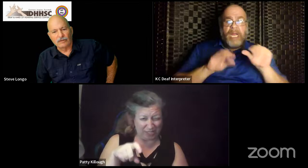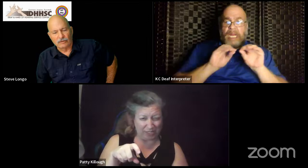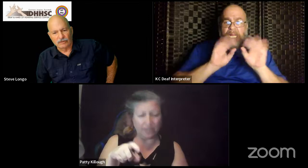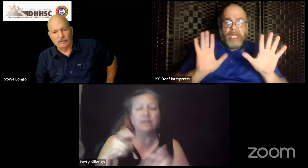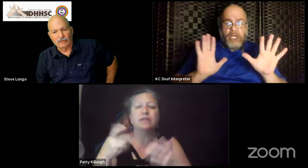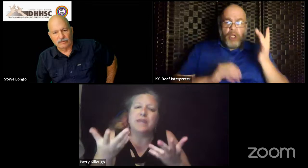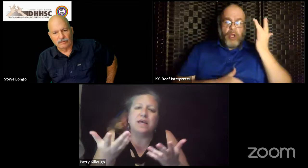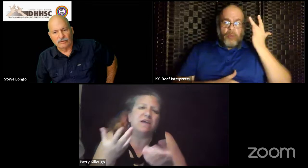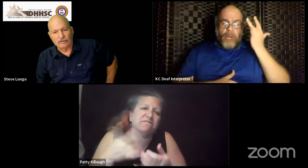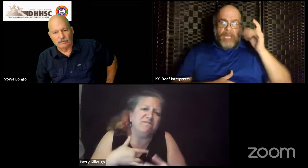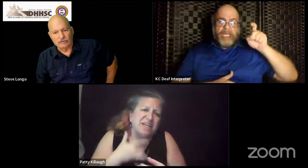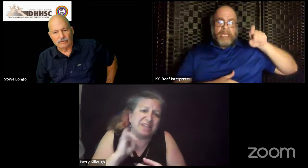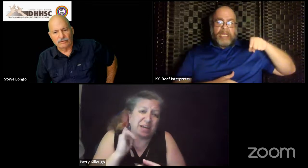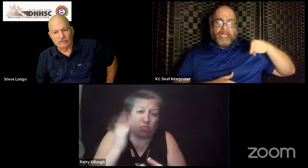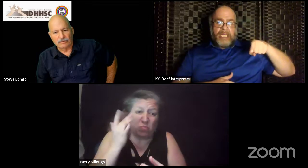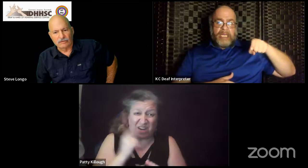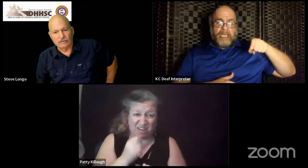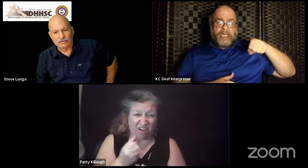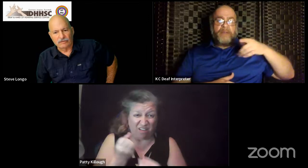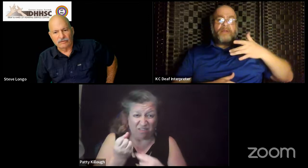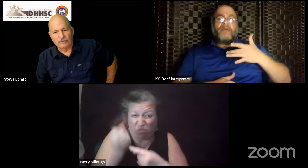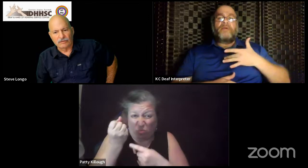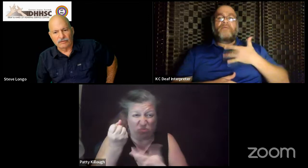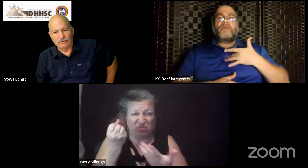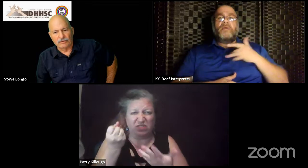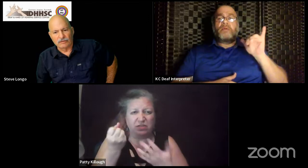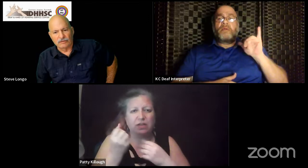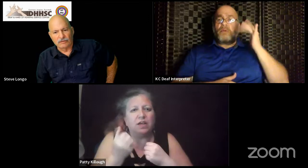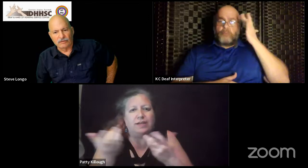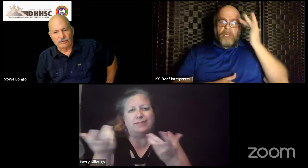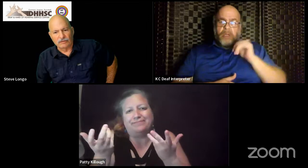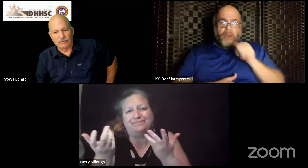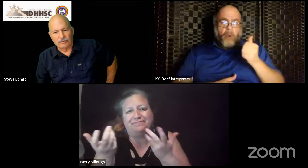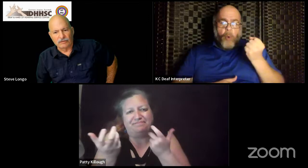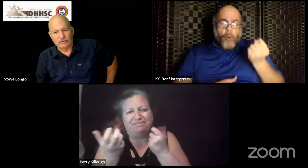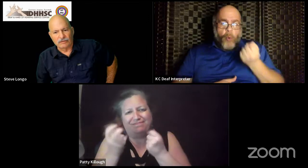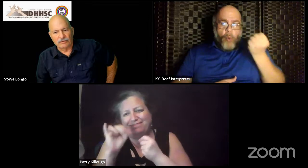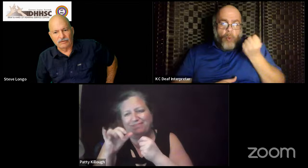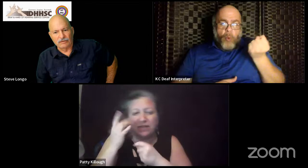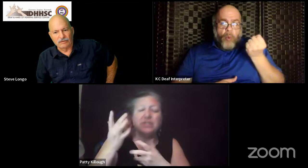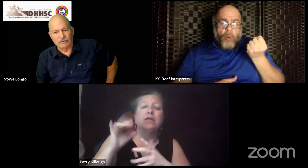one person is not clear, and that's why